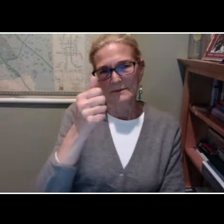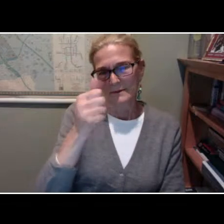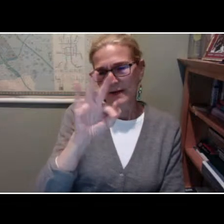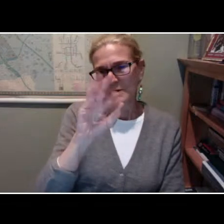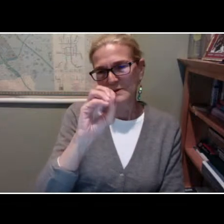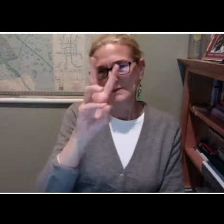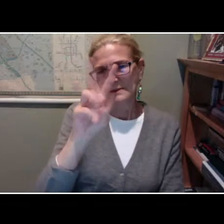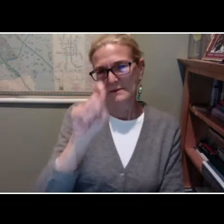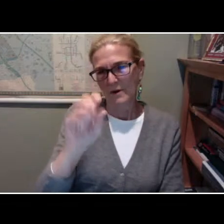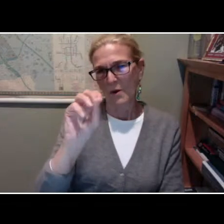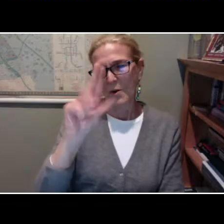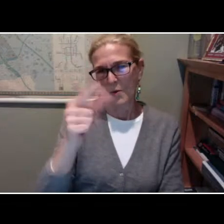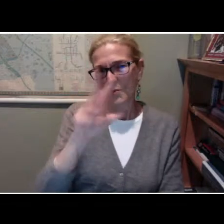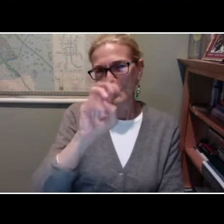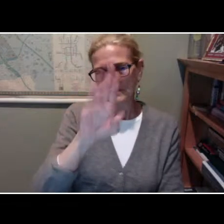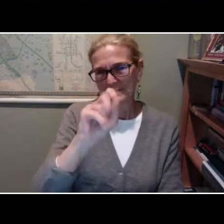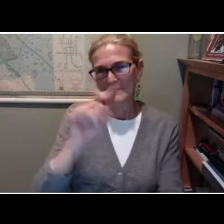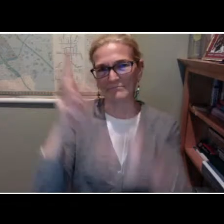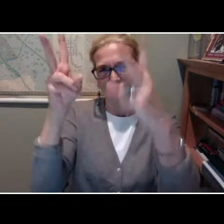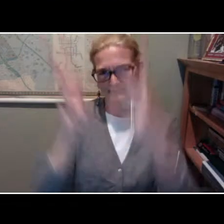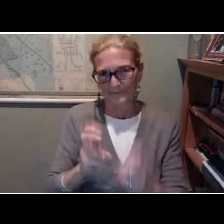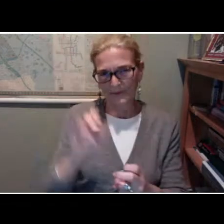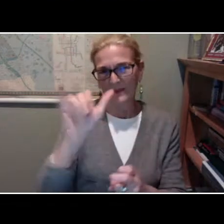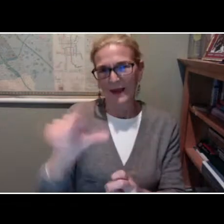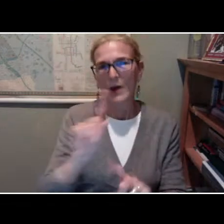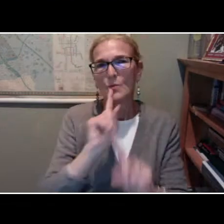which you can then also see on the